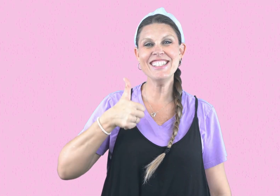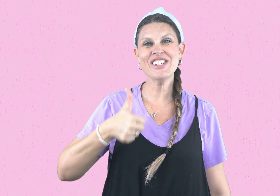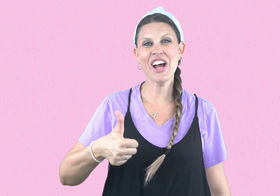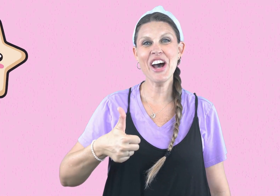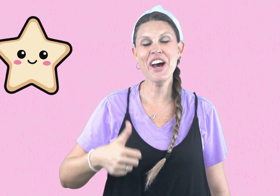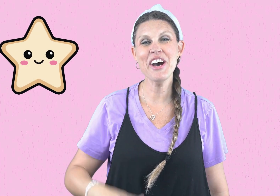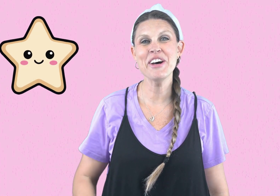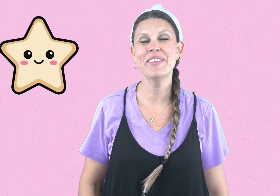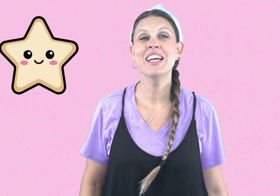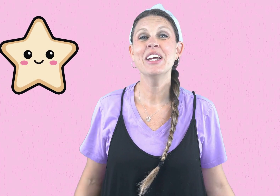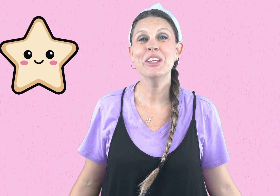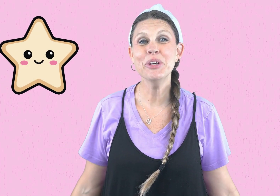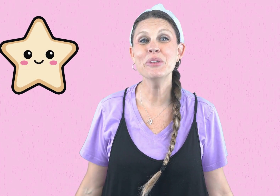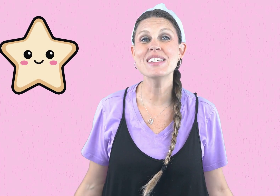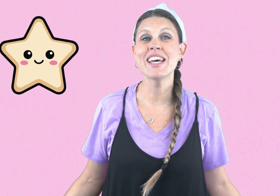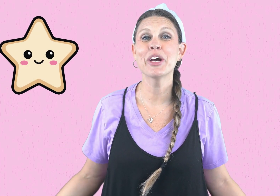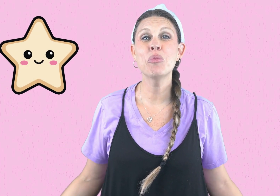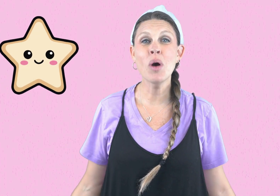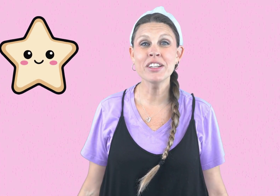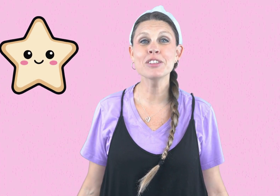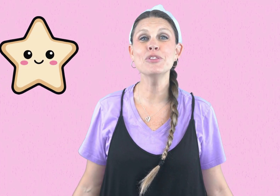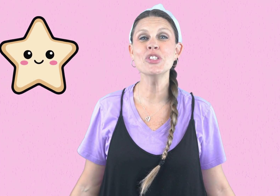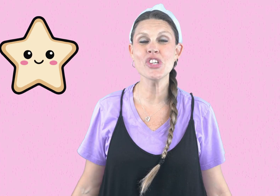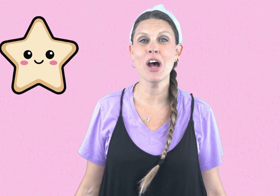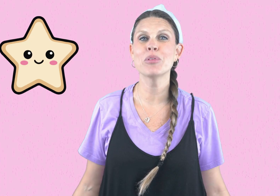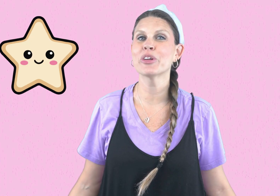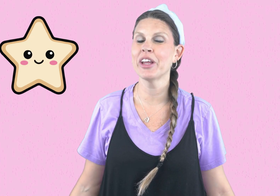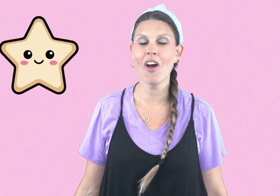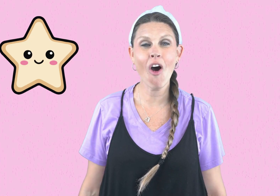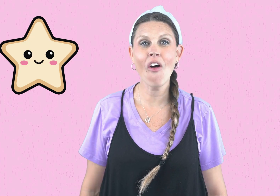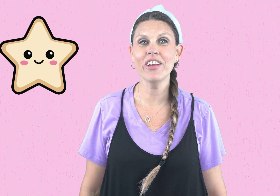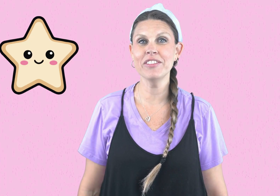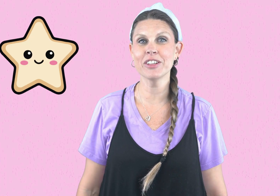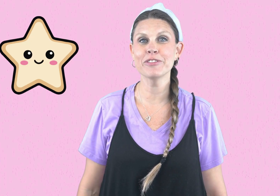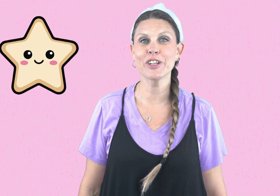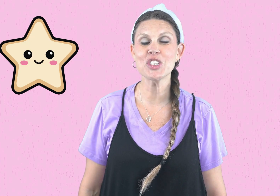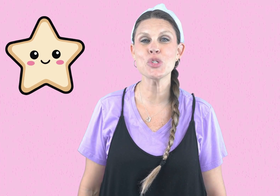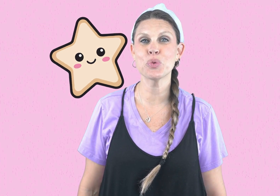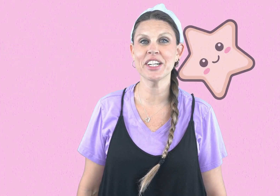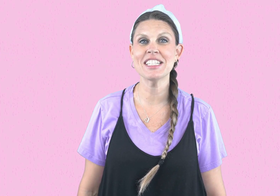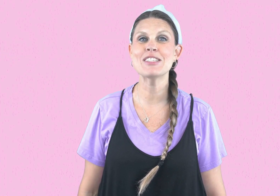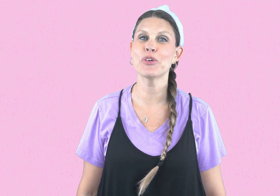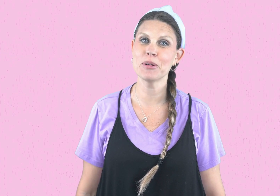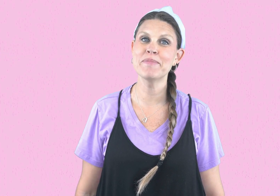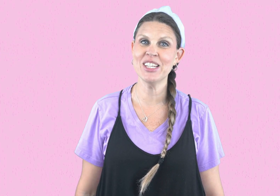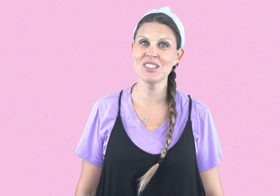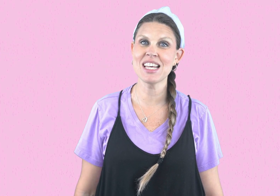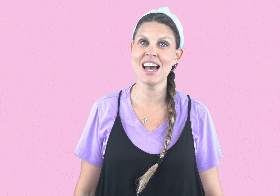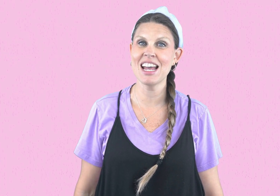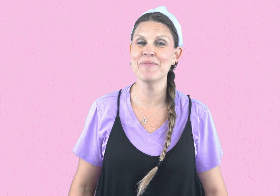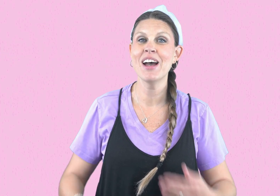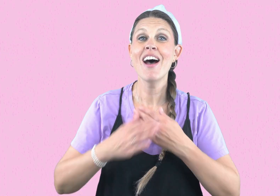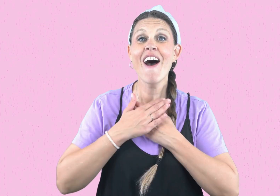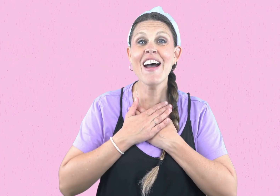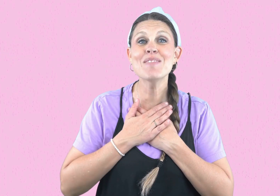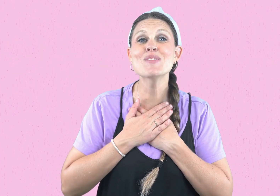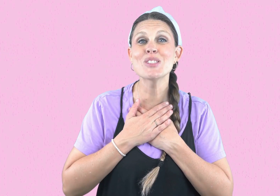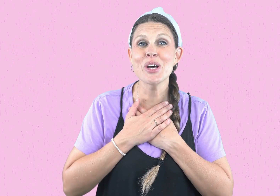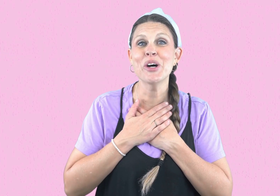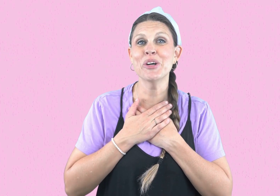Good job! You did a wonderful job learning all of your first words for mealtime. I'm